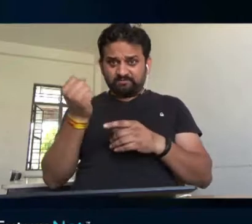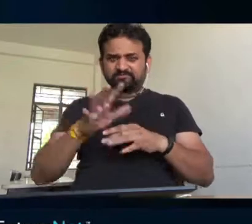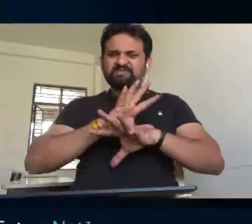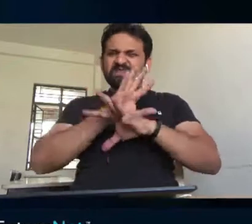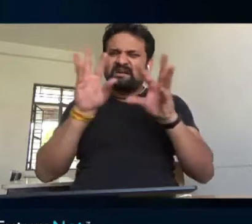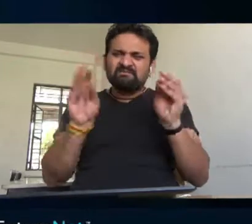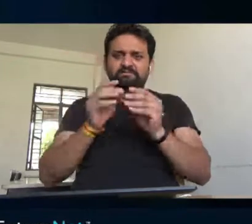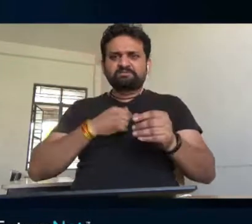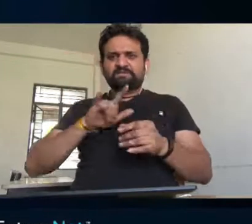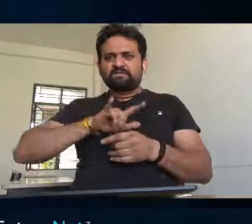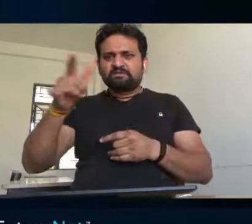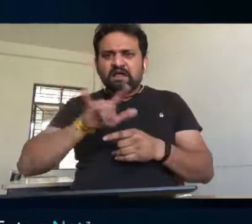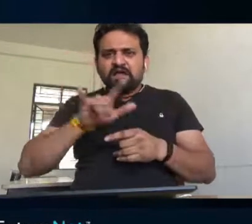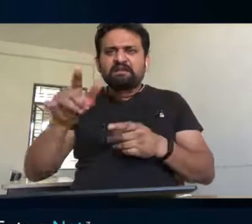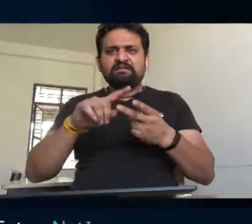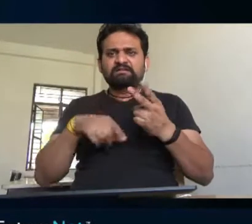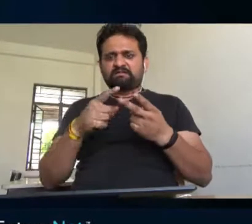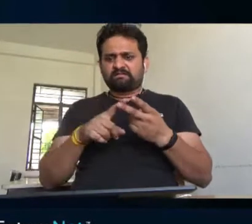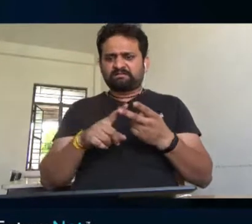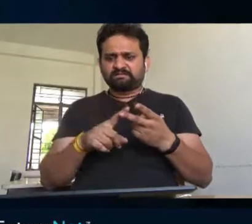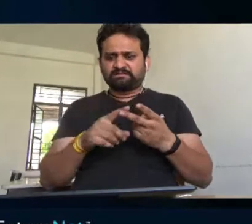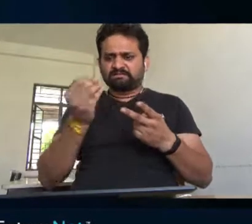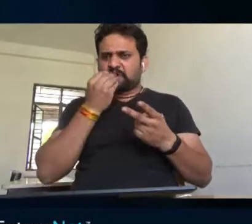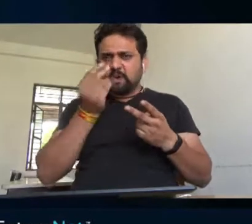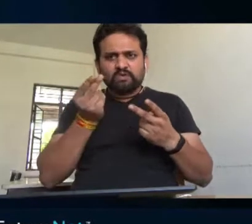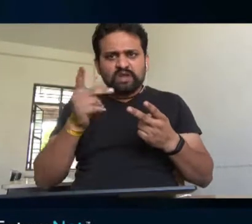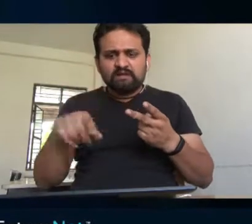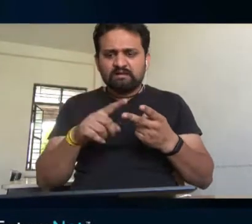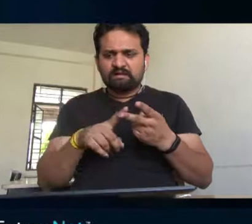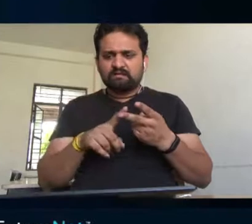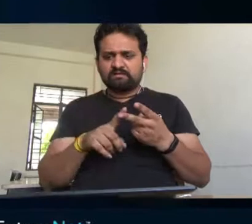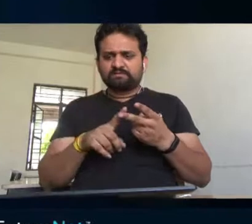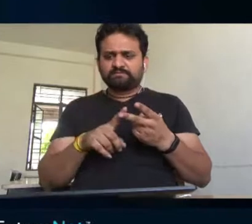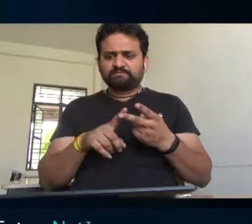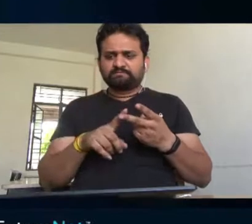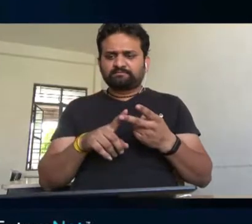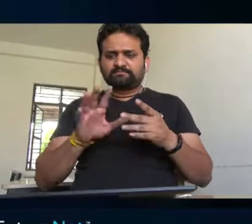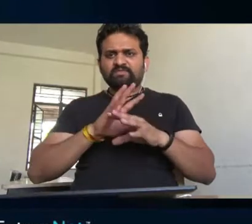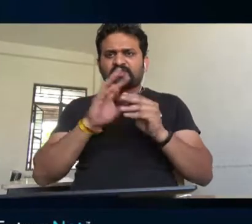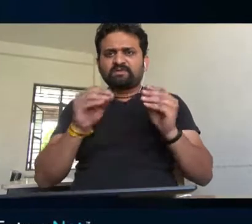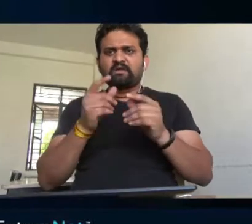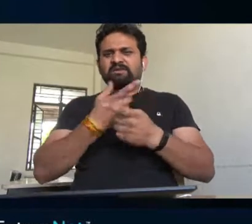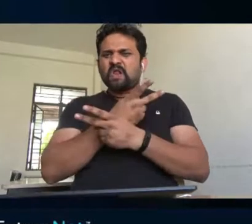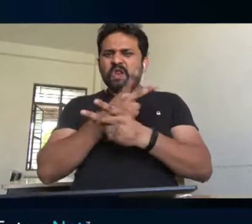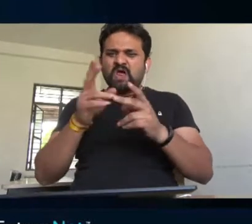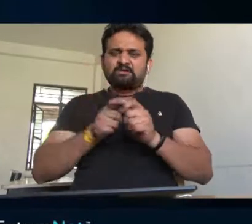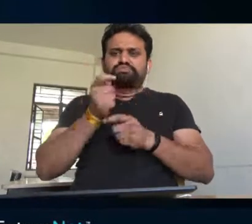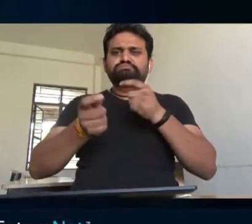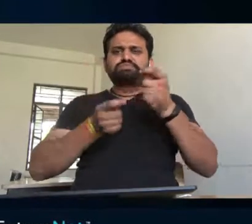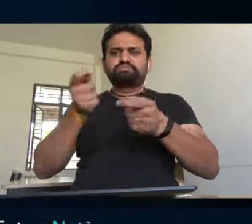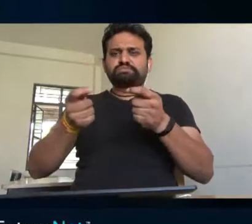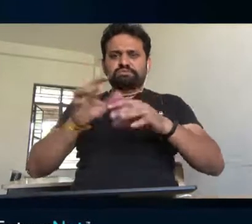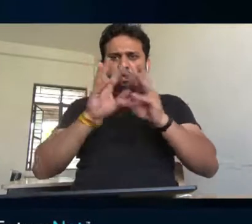Come on, guys. And they were so happy. We was together dinner with them, and we was